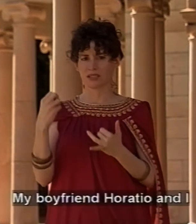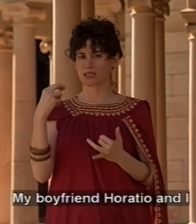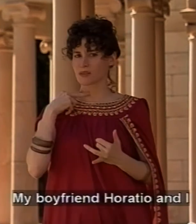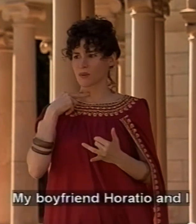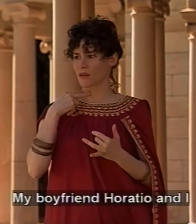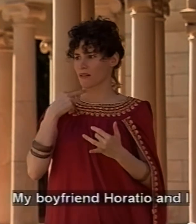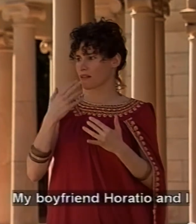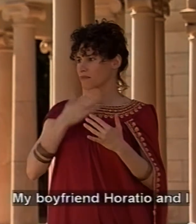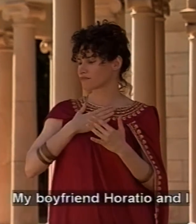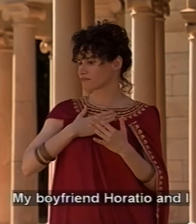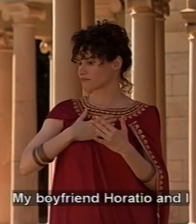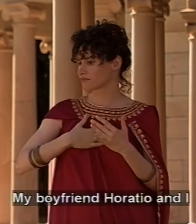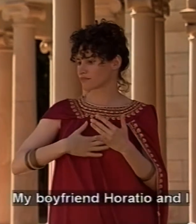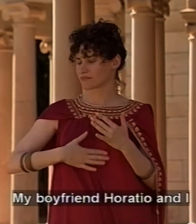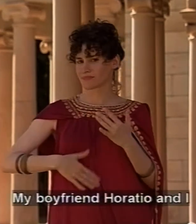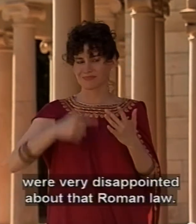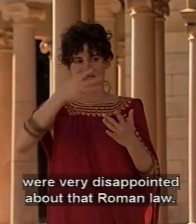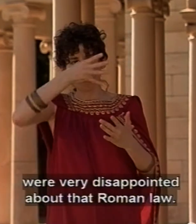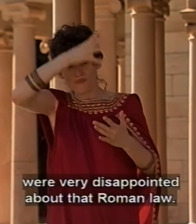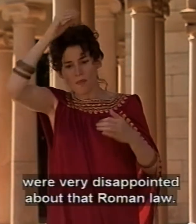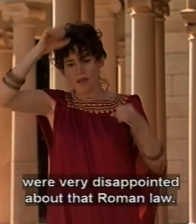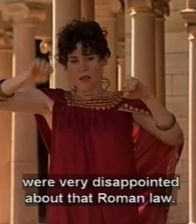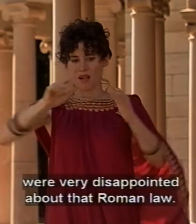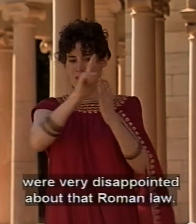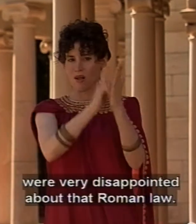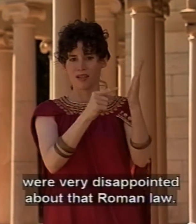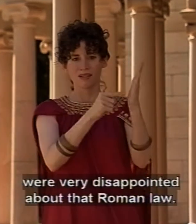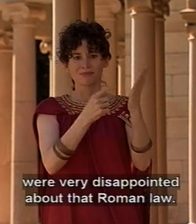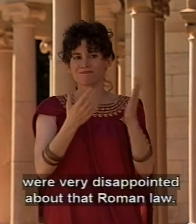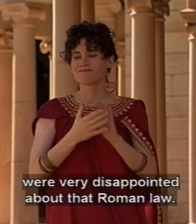My boyfriend Horatio and I were very disappointed about that Roman law.